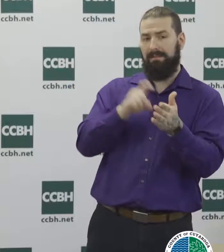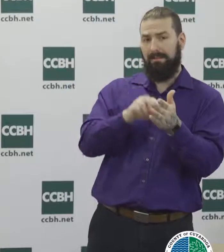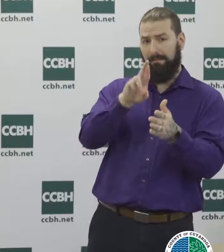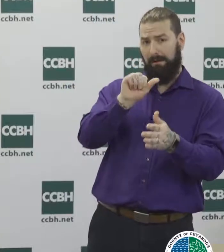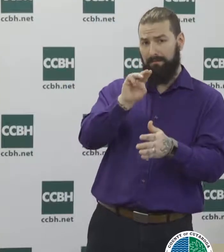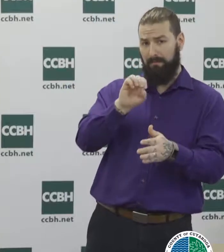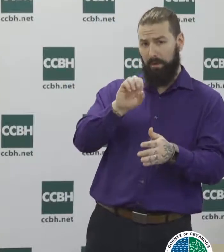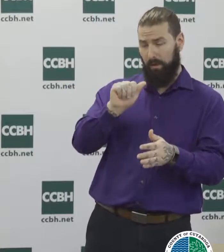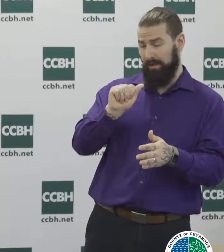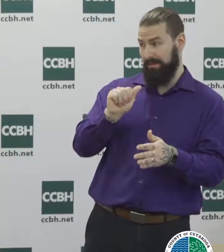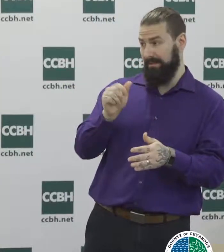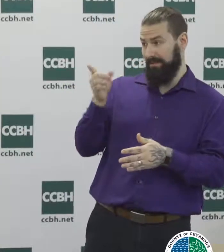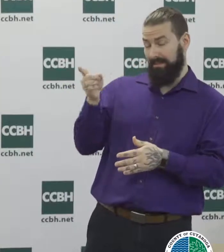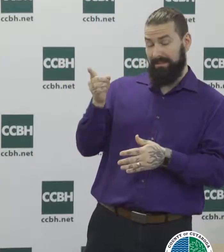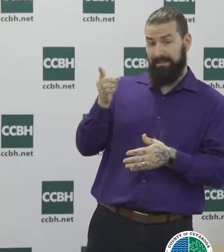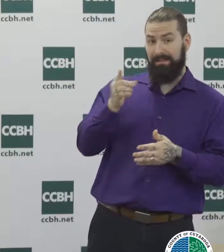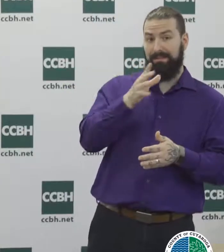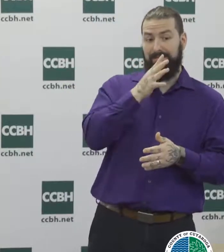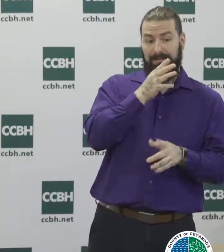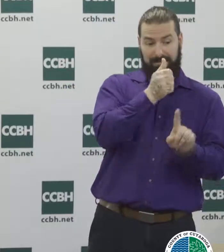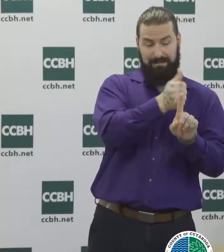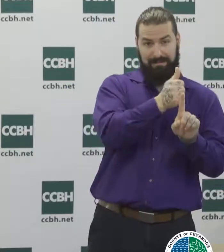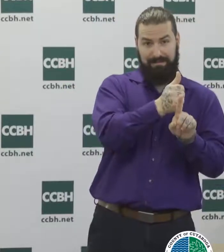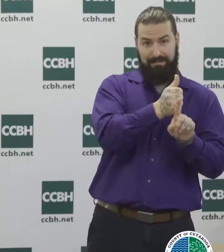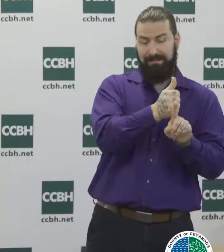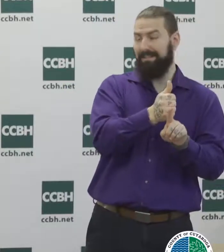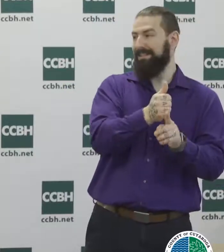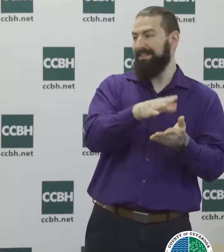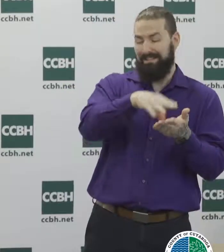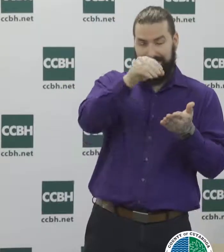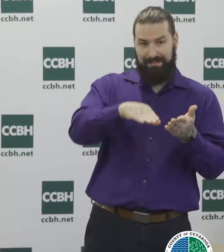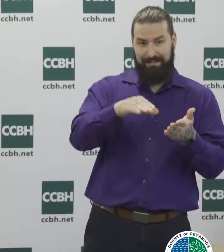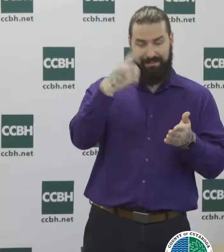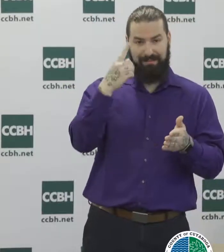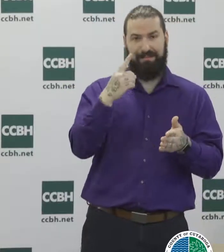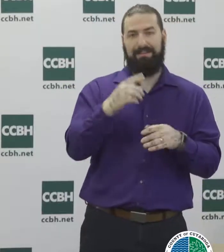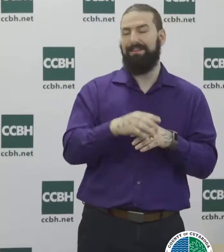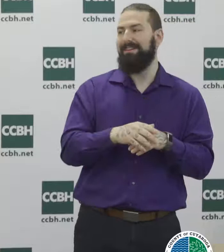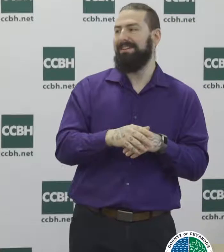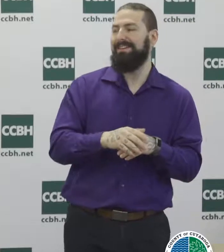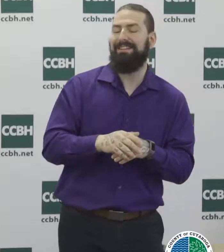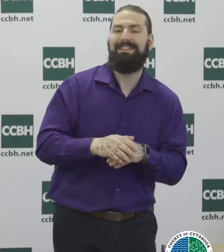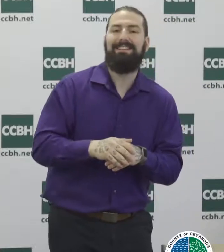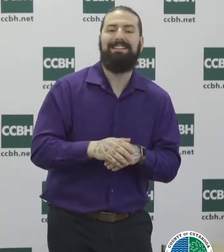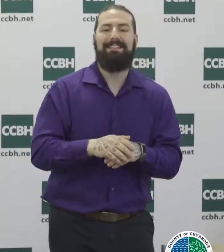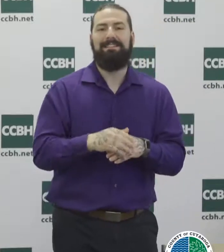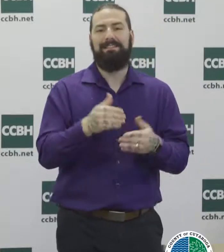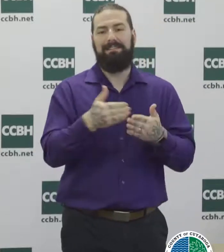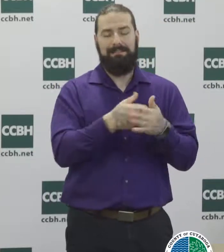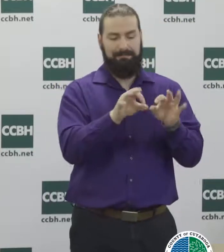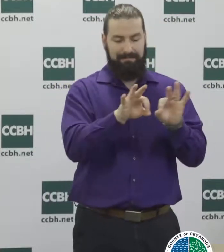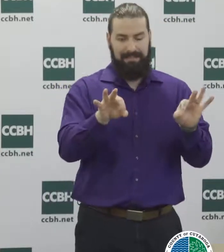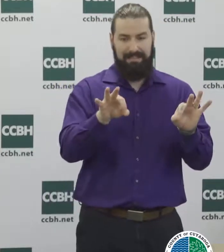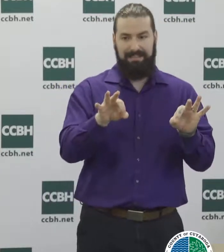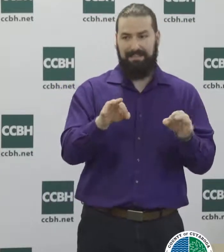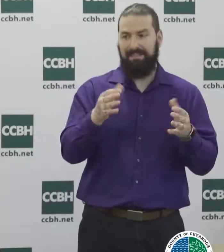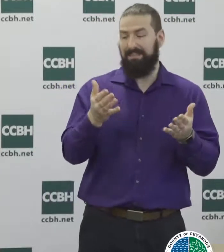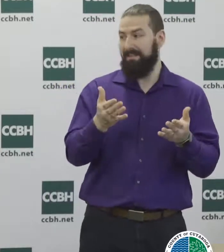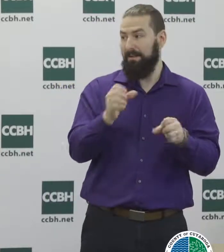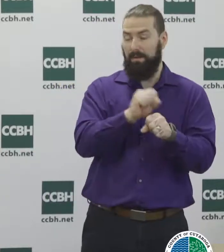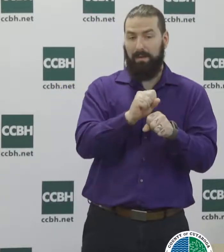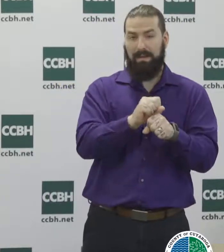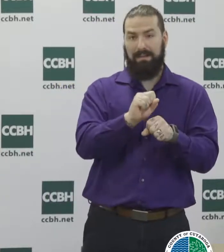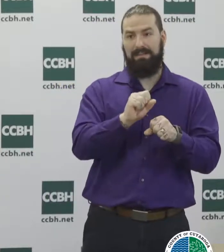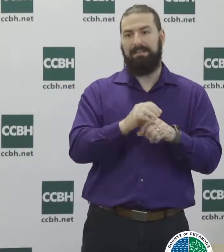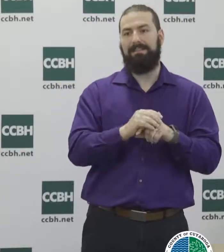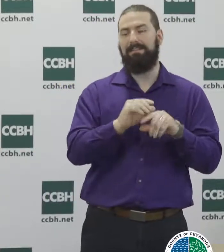mother. She's a student for another advanced degree. She is a professional here at the agency. And I know that